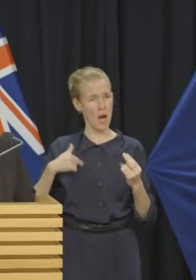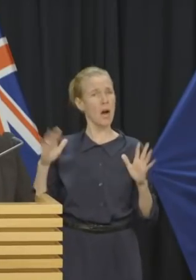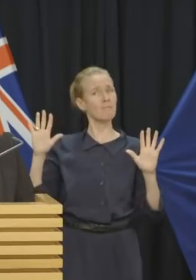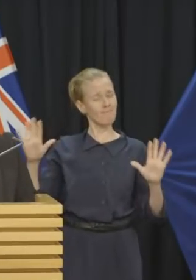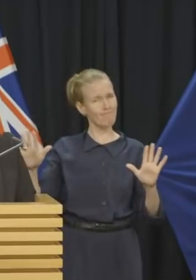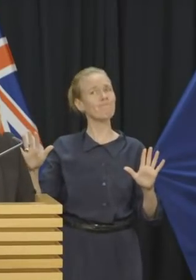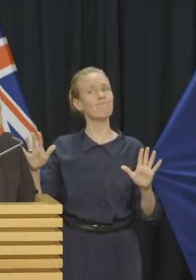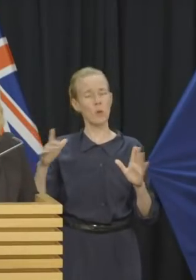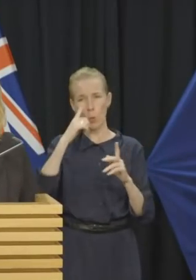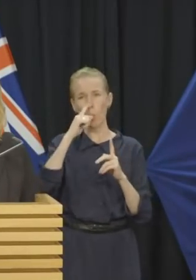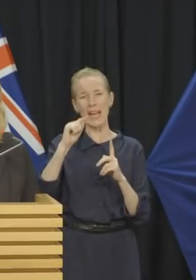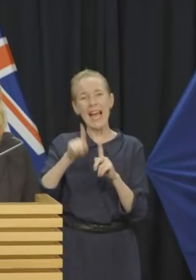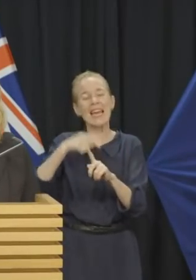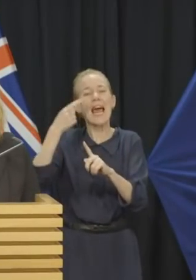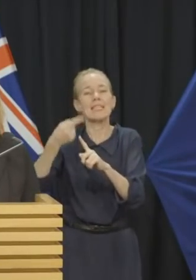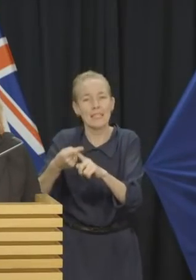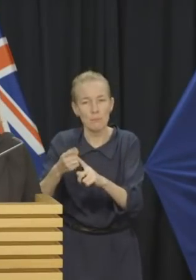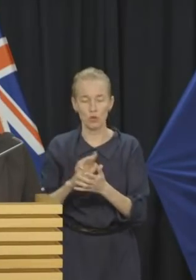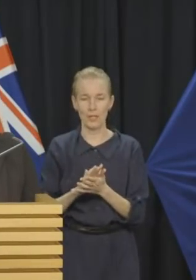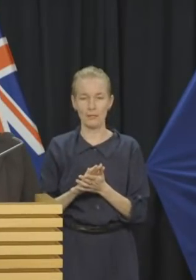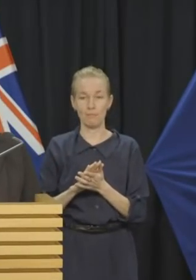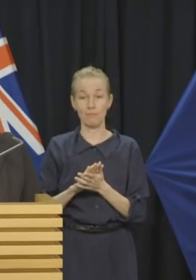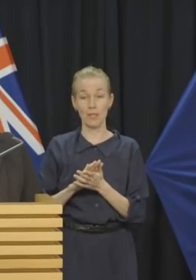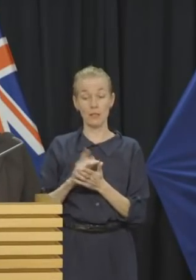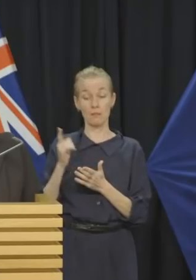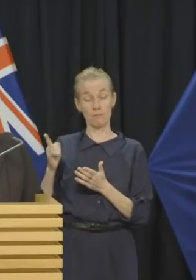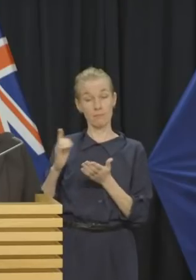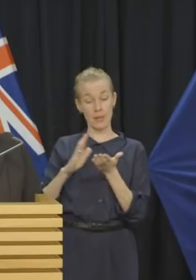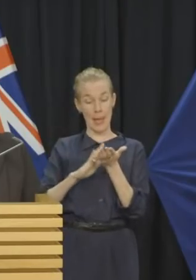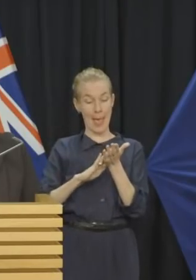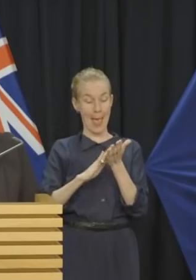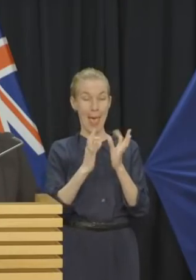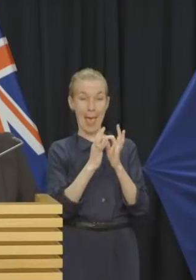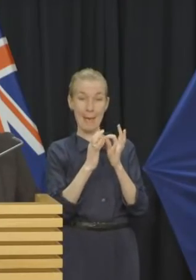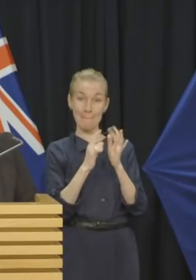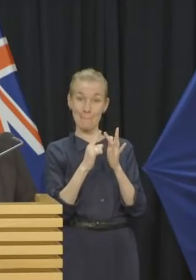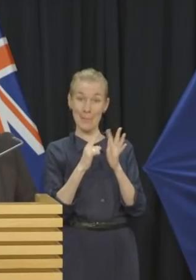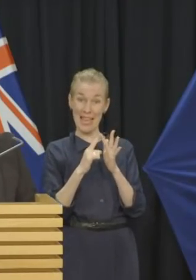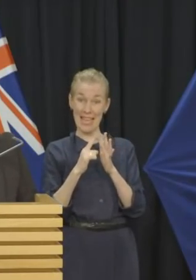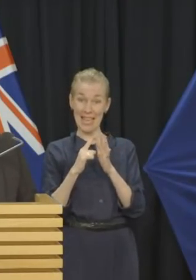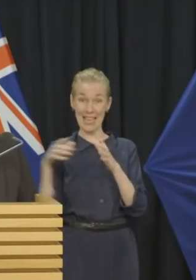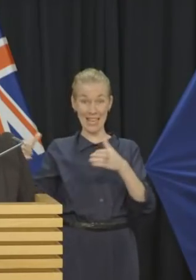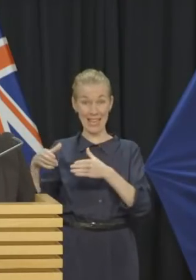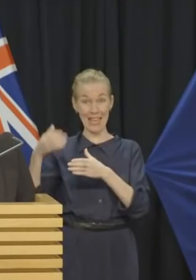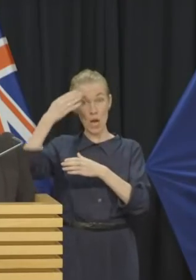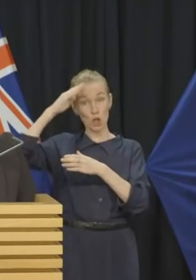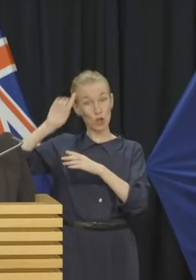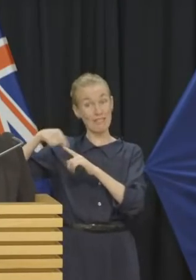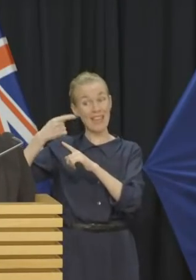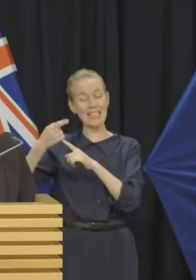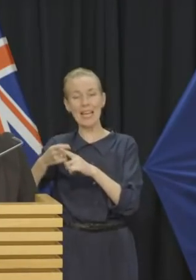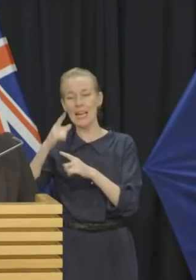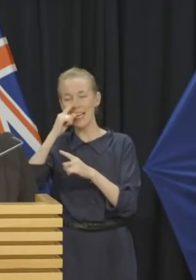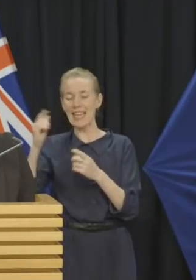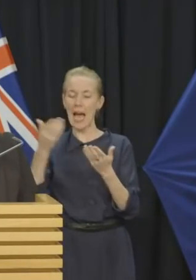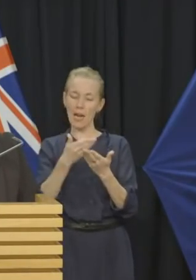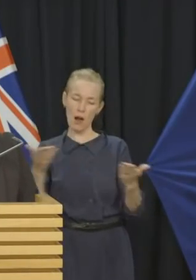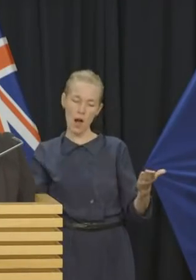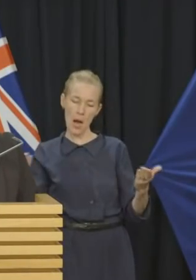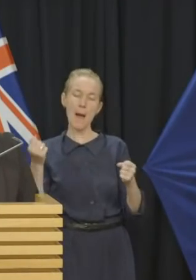is the Chief Executive of MB will have the ability to do waivers on paying fees.